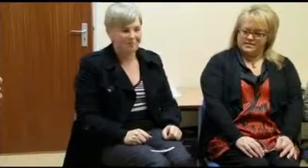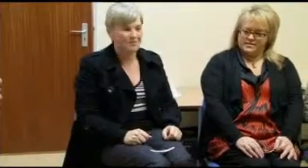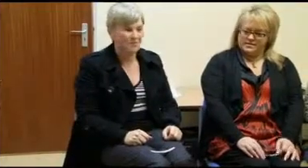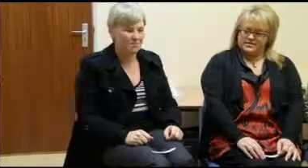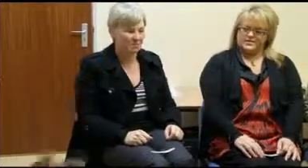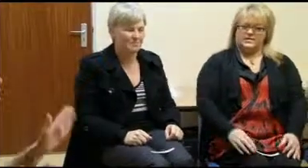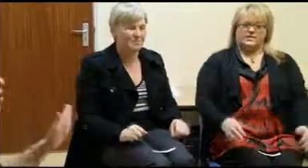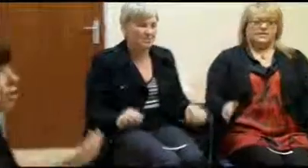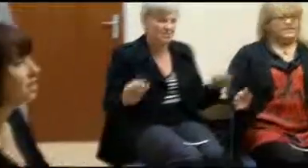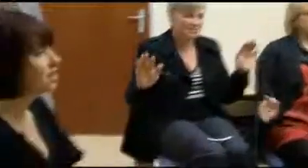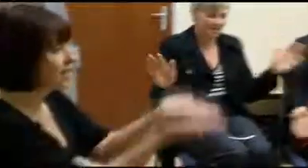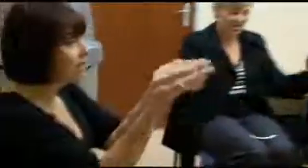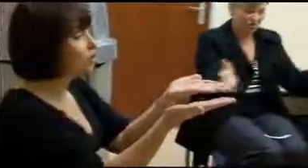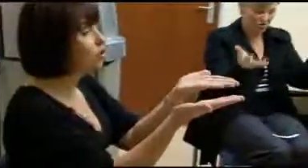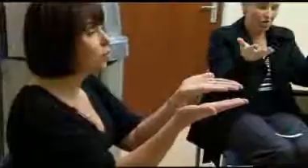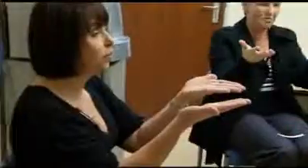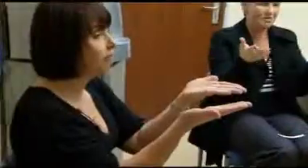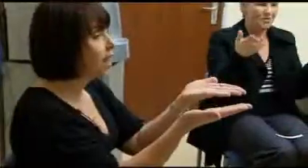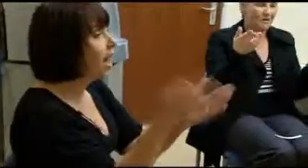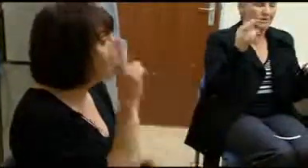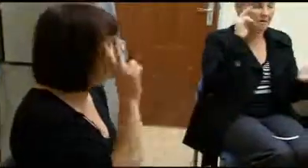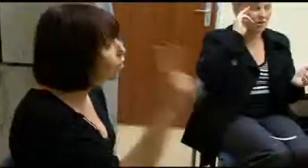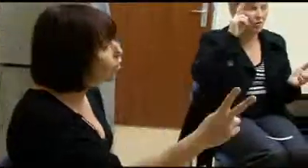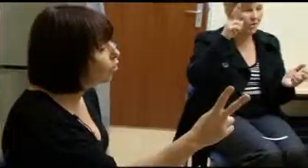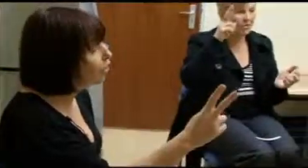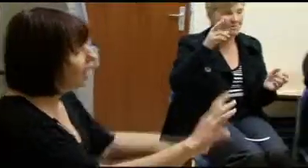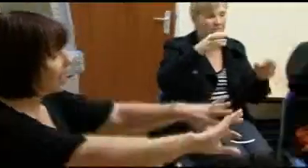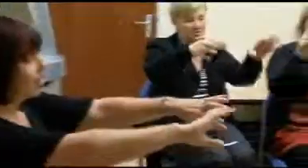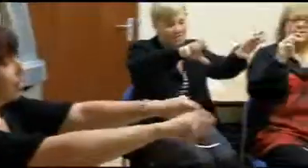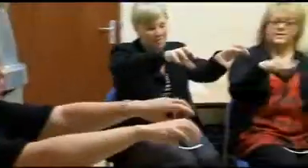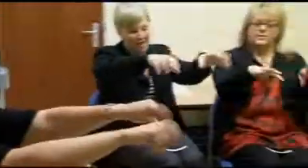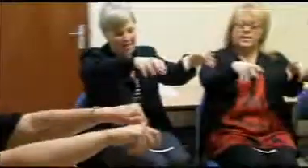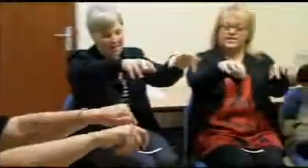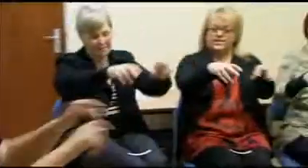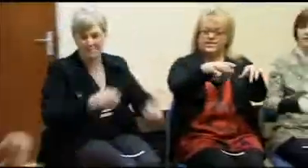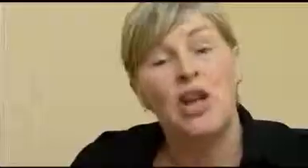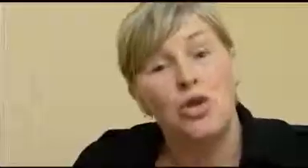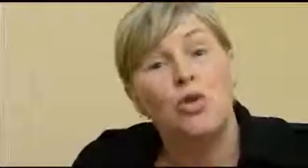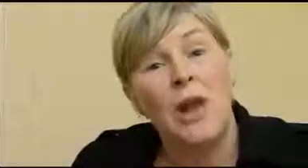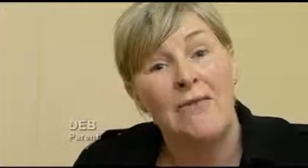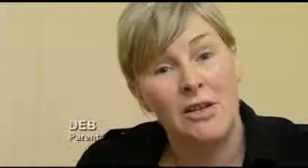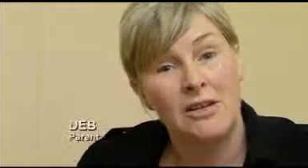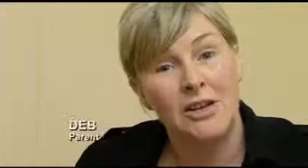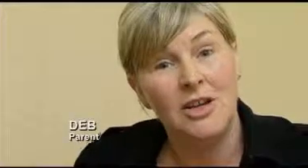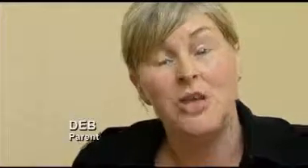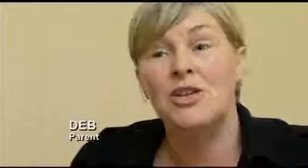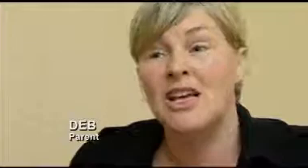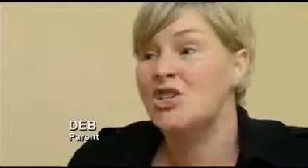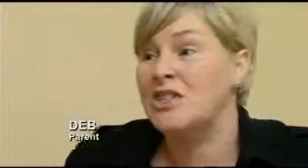we'll do. Jane's got a real good understanding because she's a mum herself and she's got young children. She's really on your level. You know, it's just